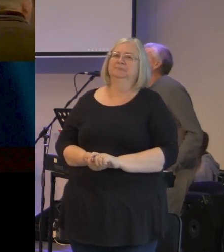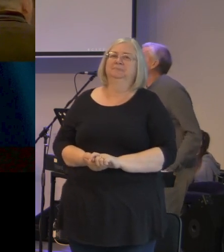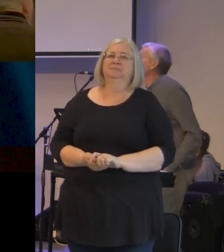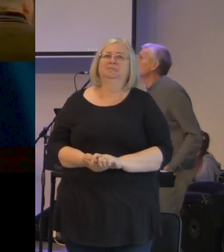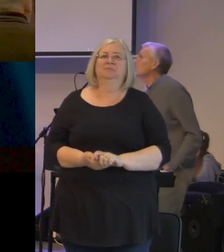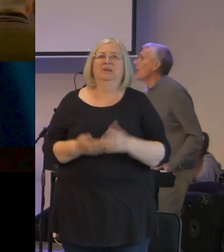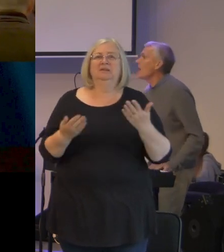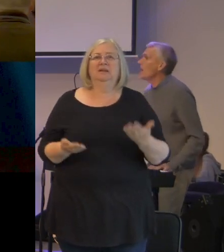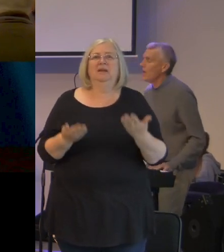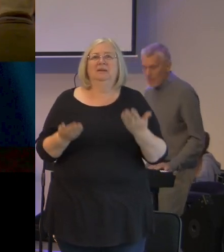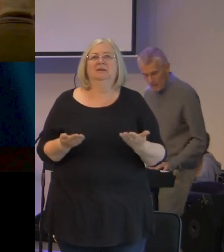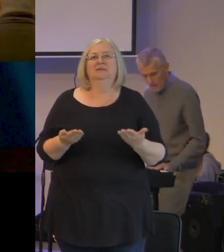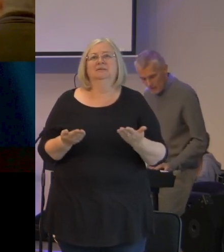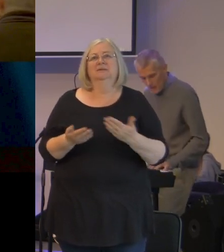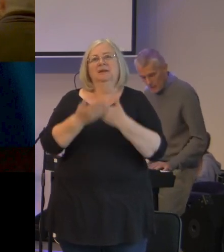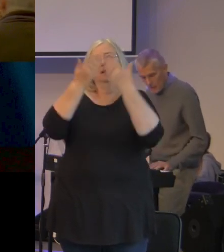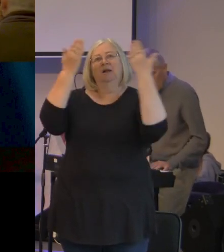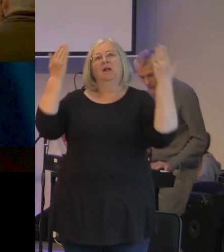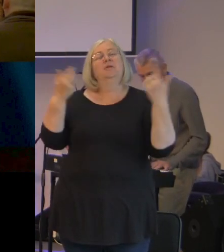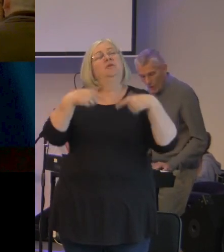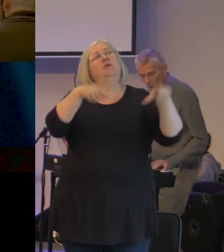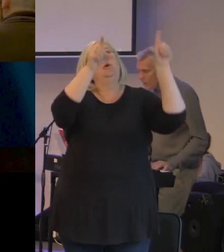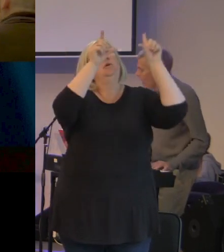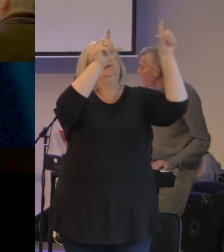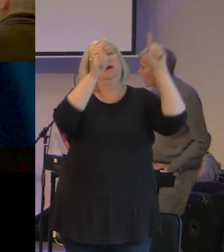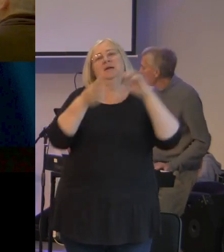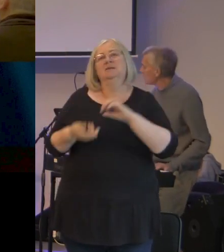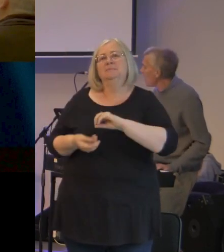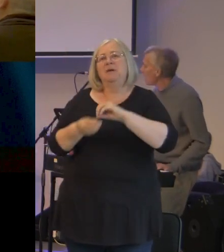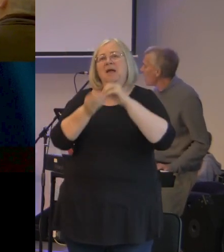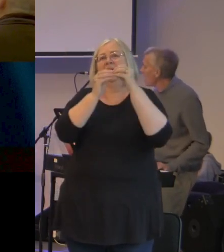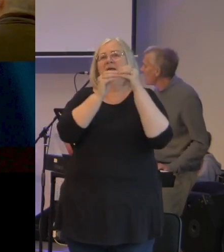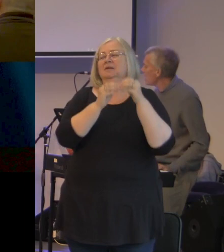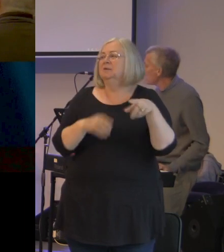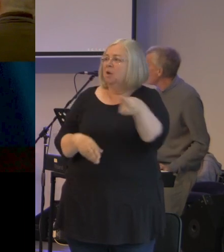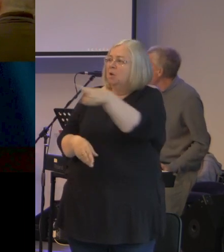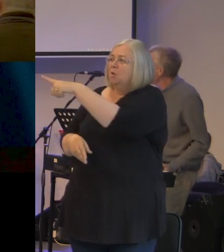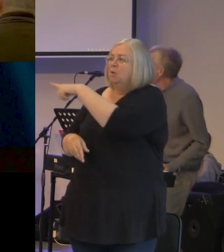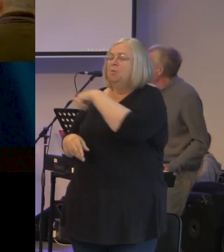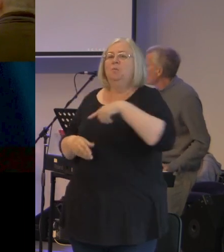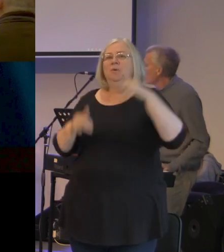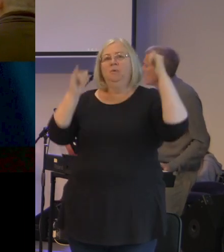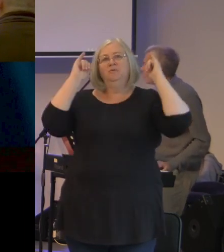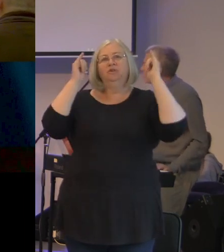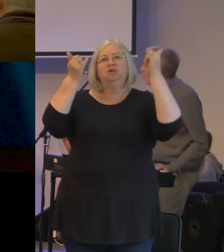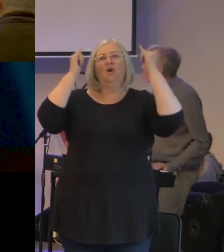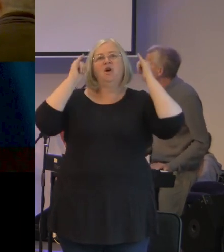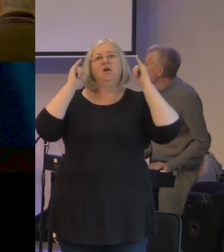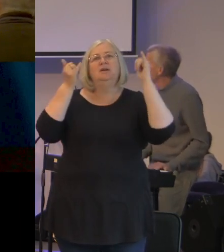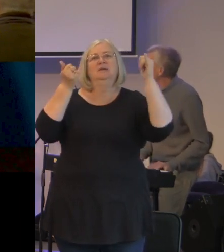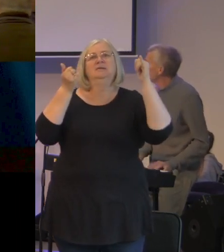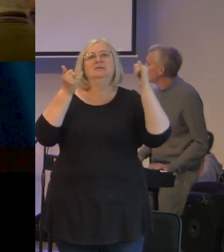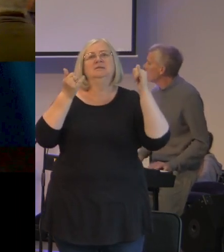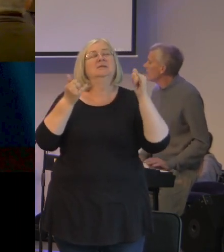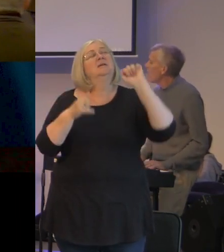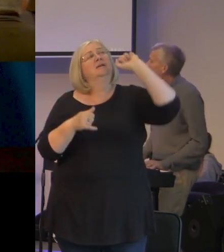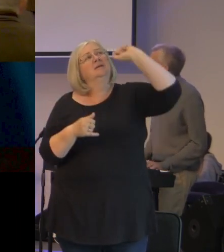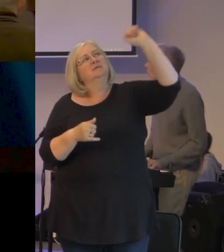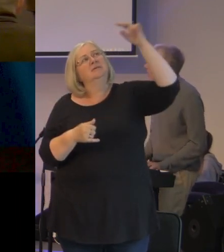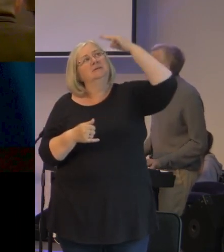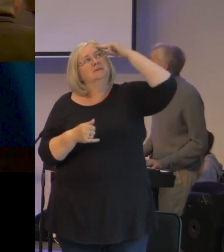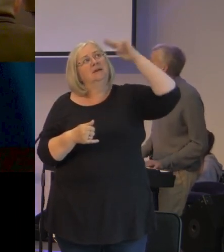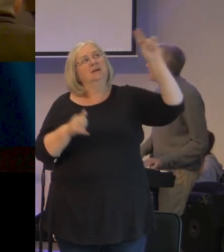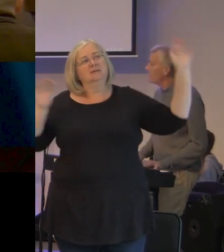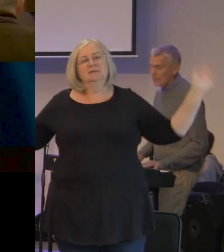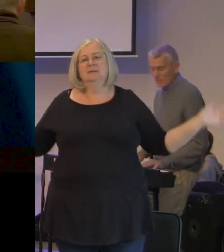own. This is the day that the Lord has made. We will rejoice as